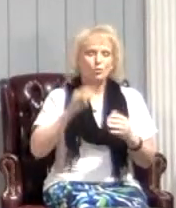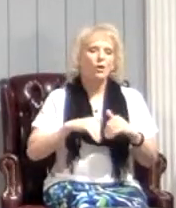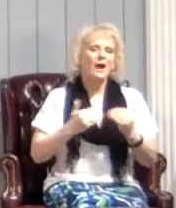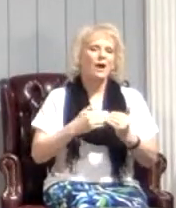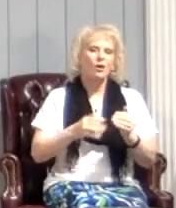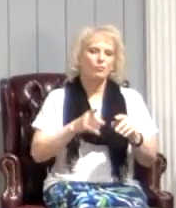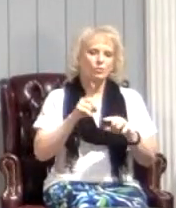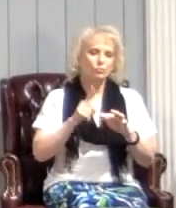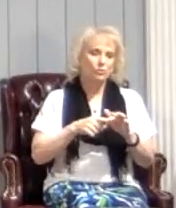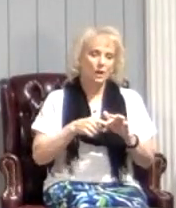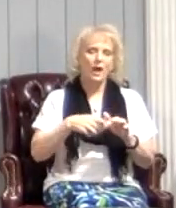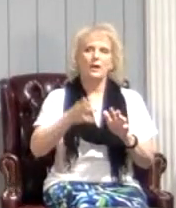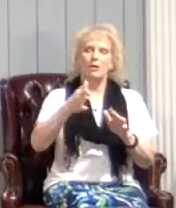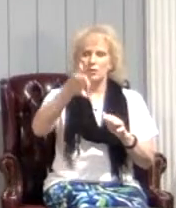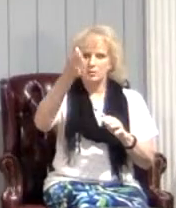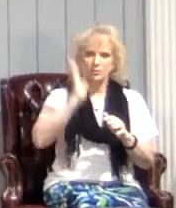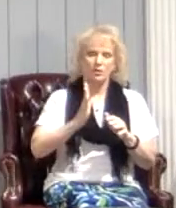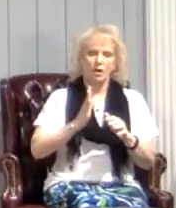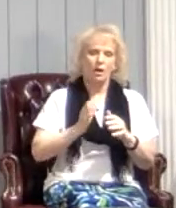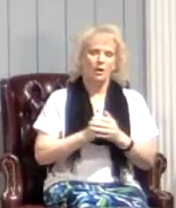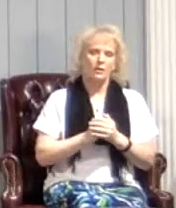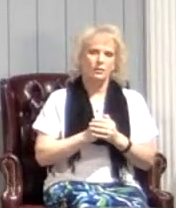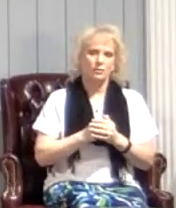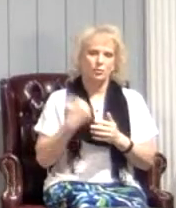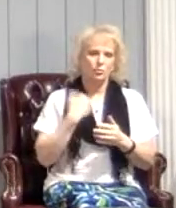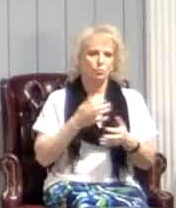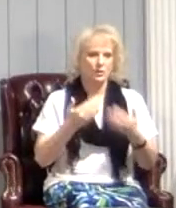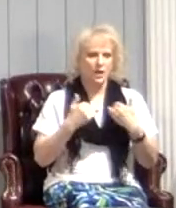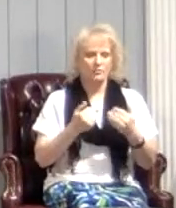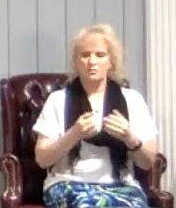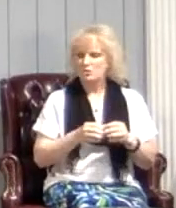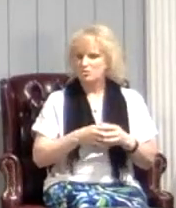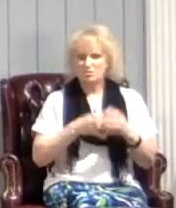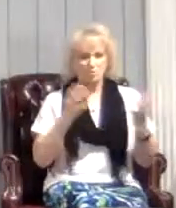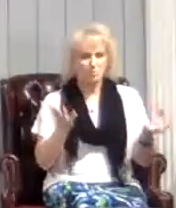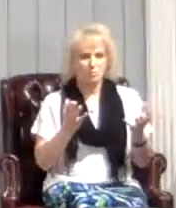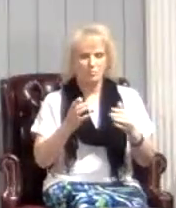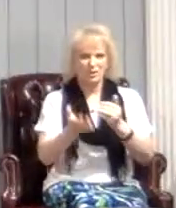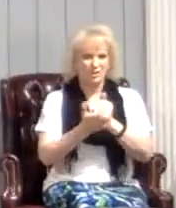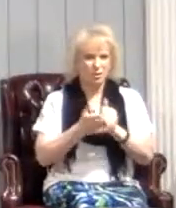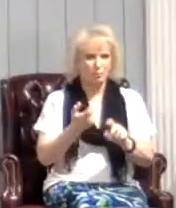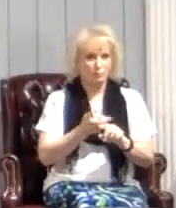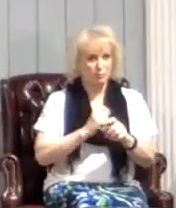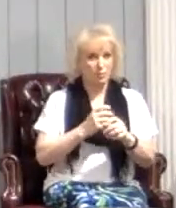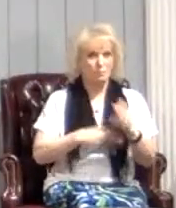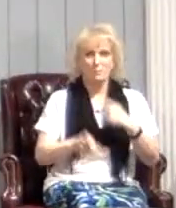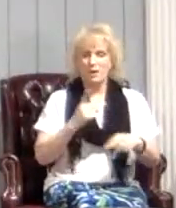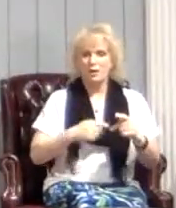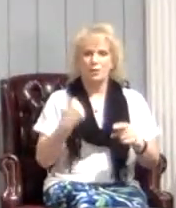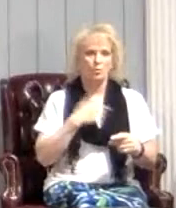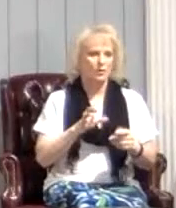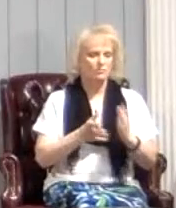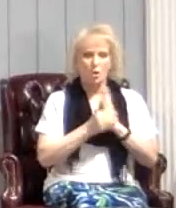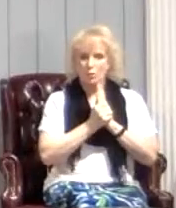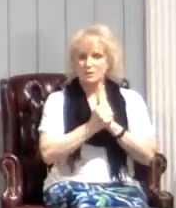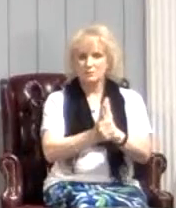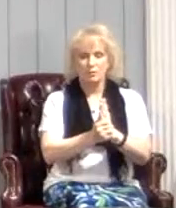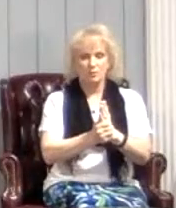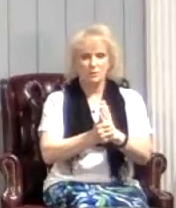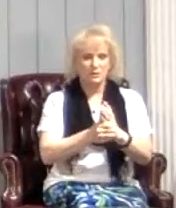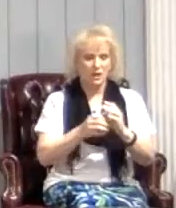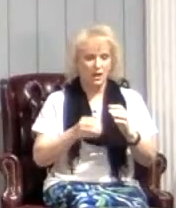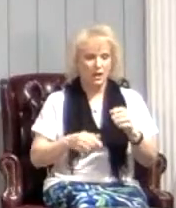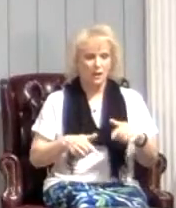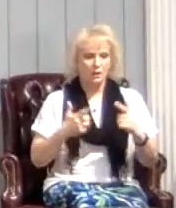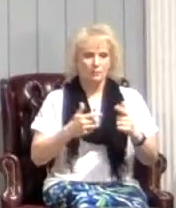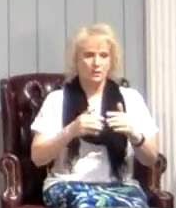too much help from man. We have no experience living under the resources of